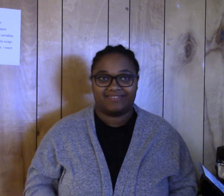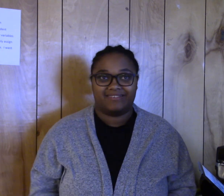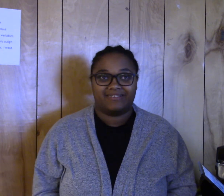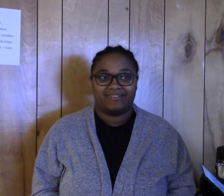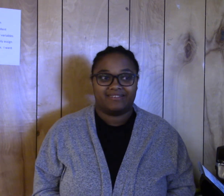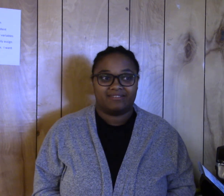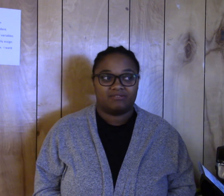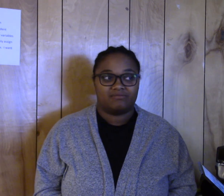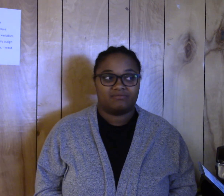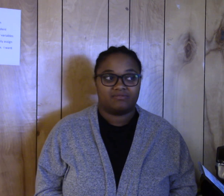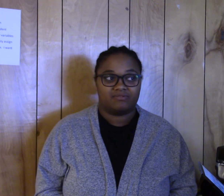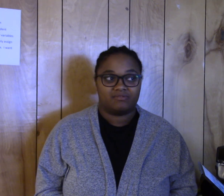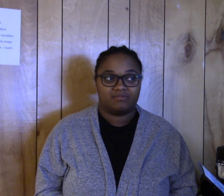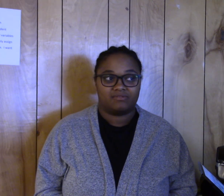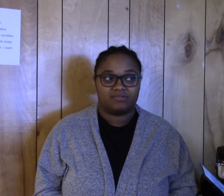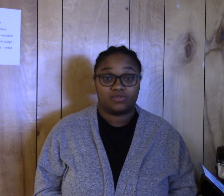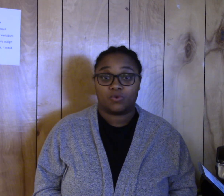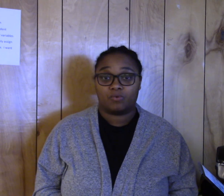Have they done this before?